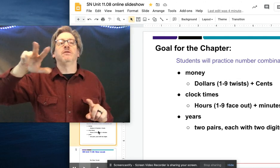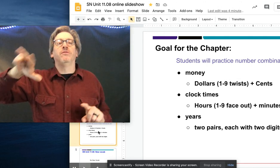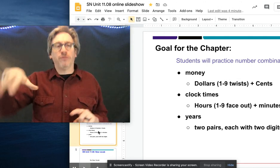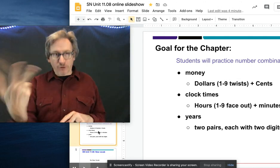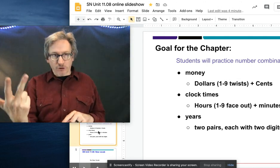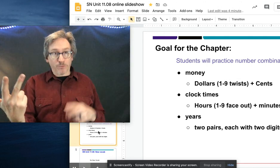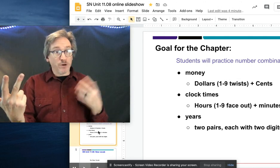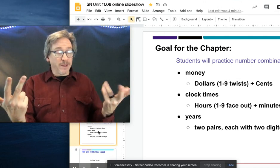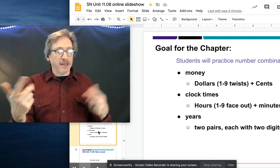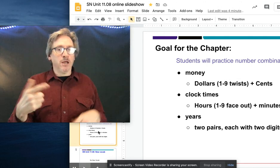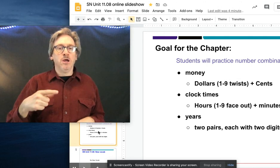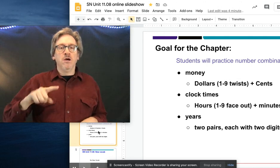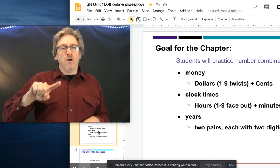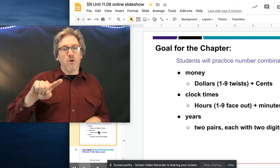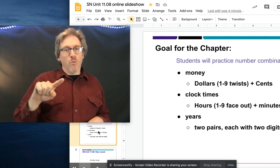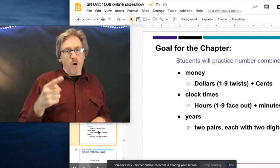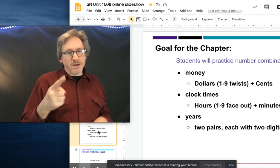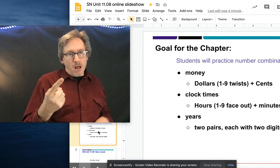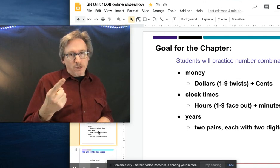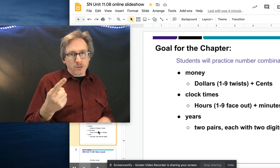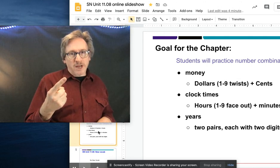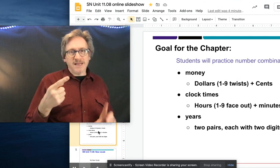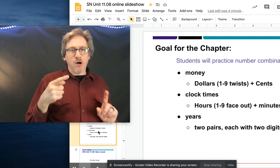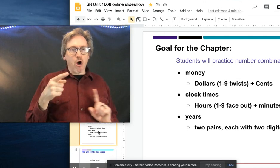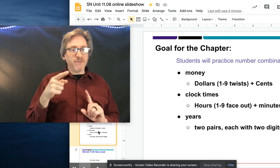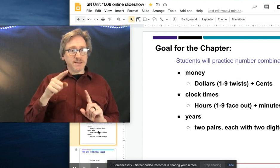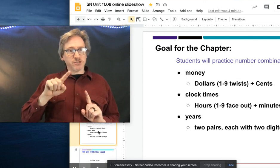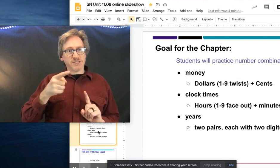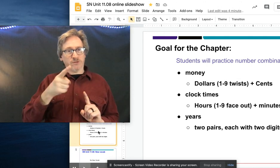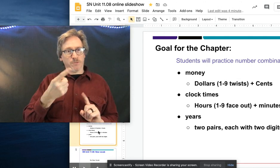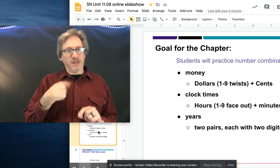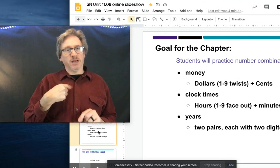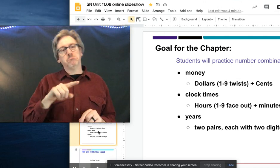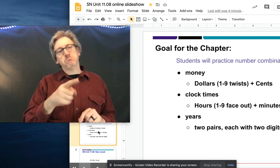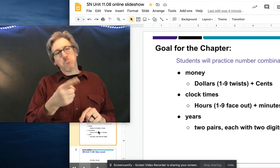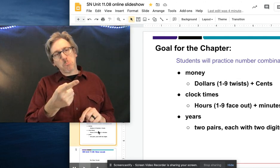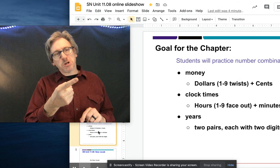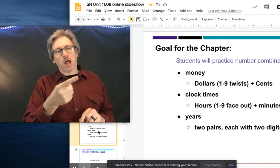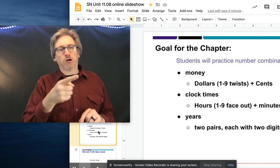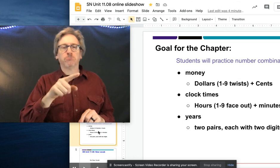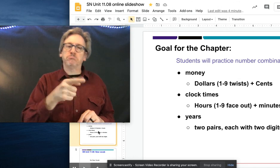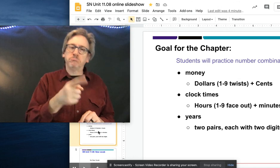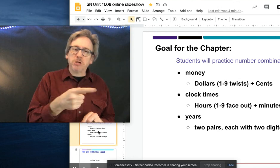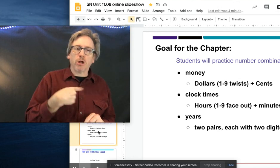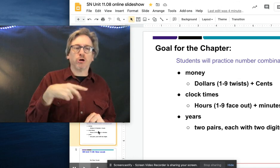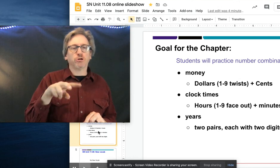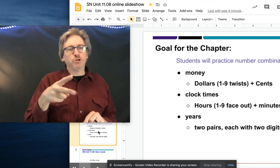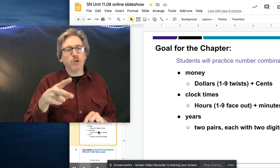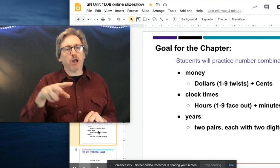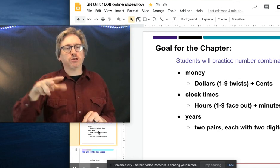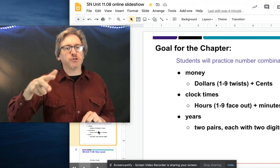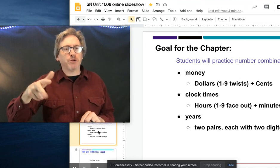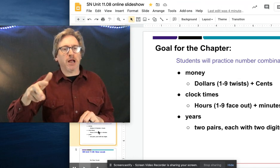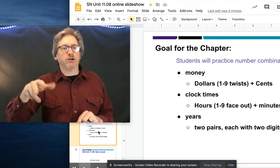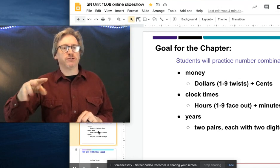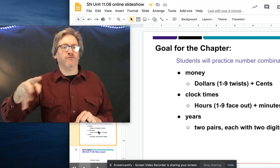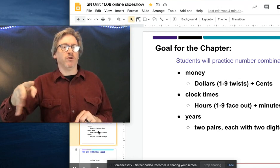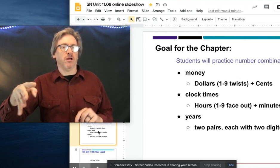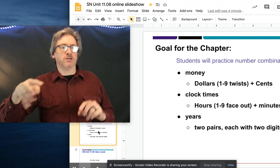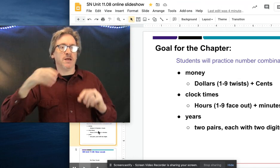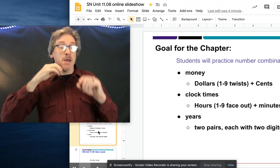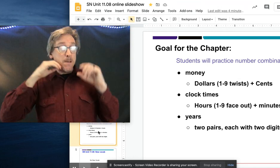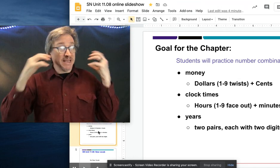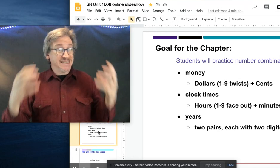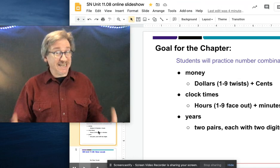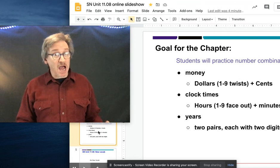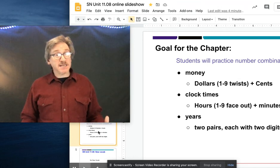second, third, pretty big. $1. And oftentimes you'll see it repeat. $1, $2, $3,